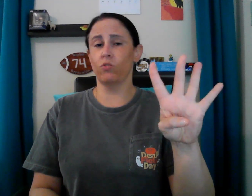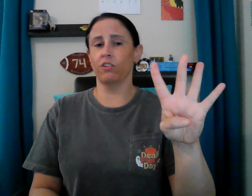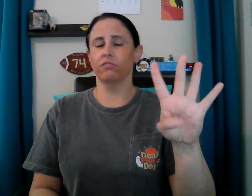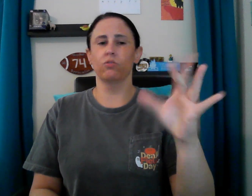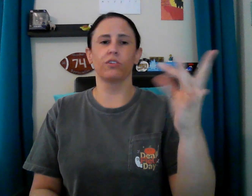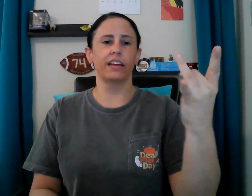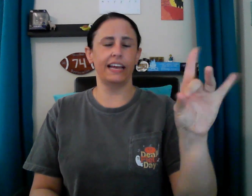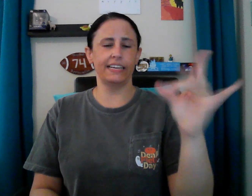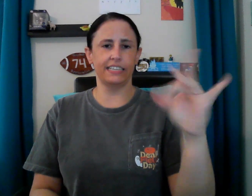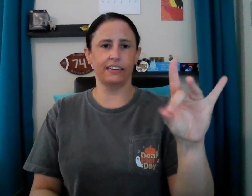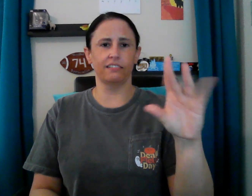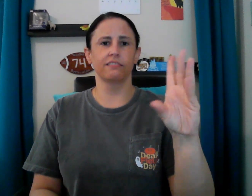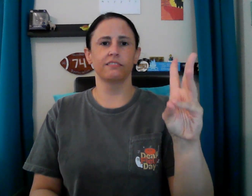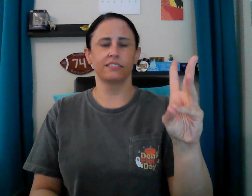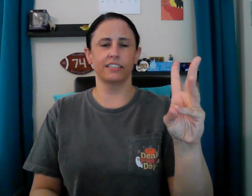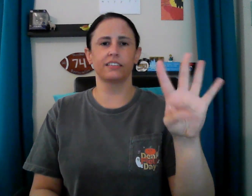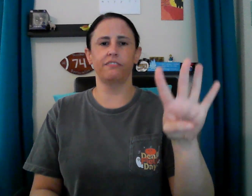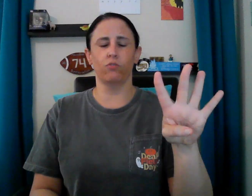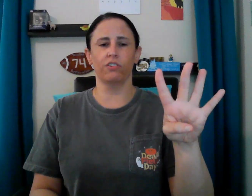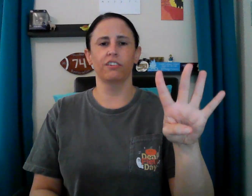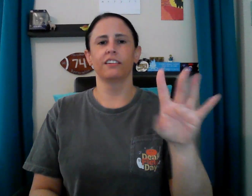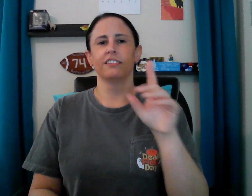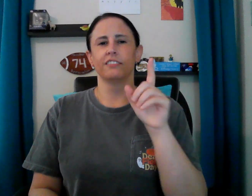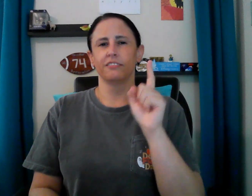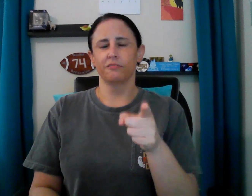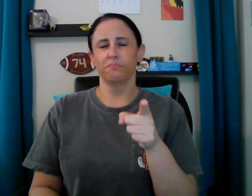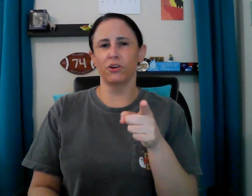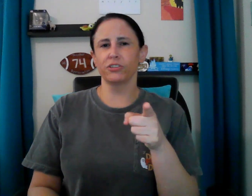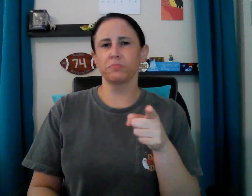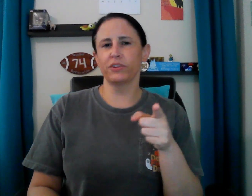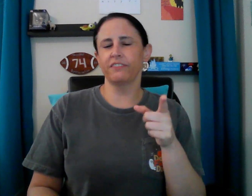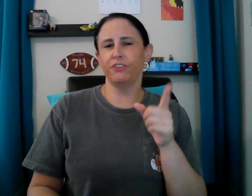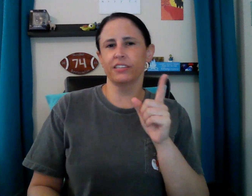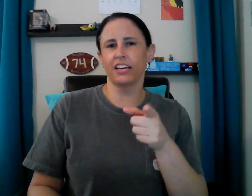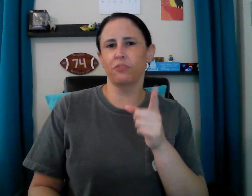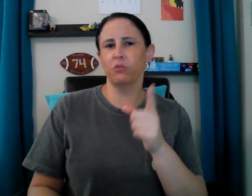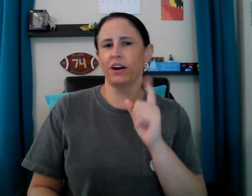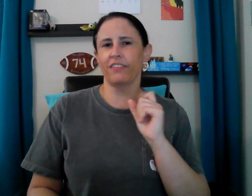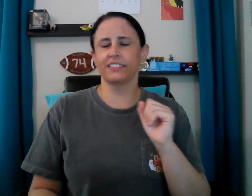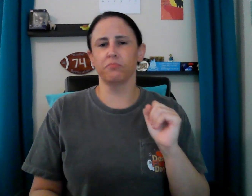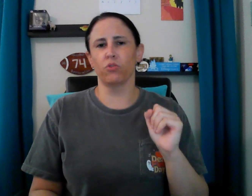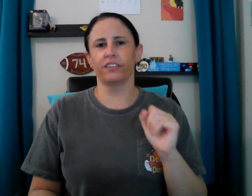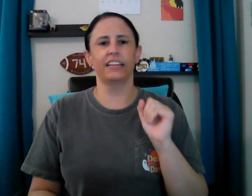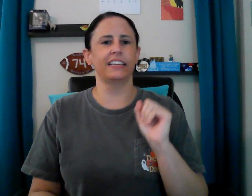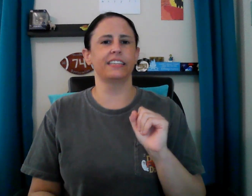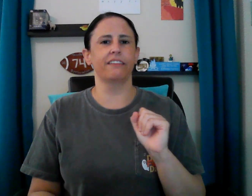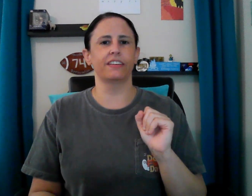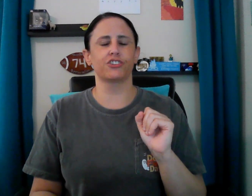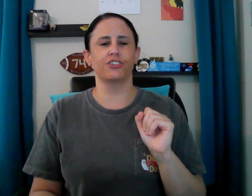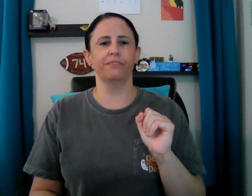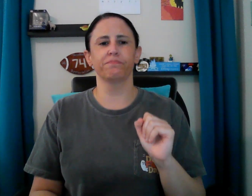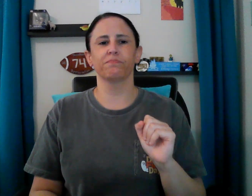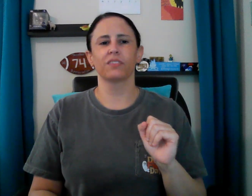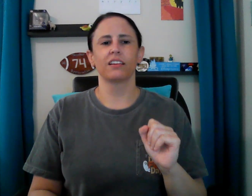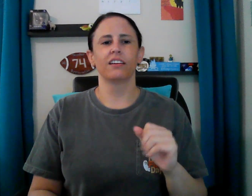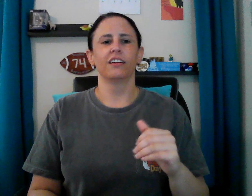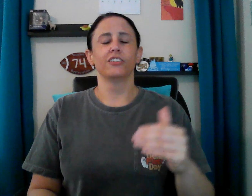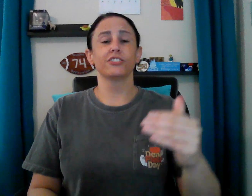1864 or 1864. Bonus points if you can tell me why that's important in deaf history.